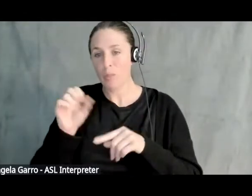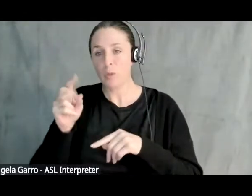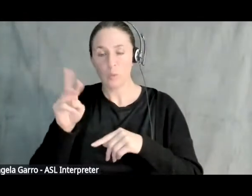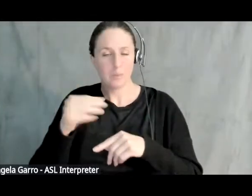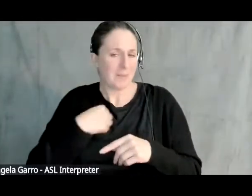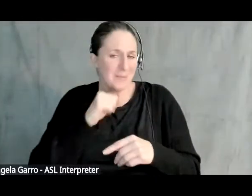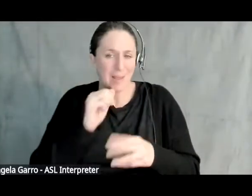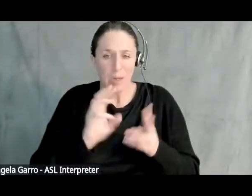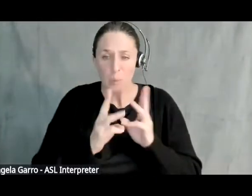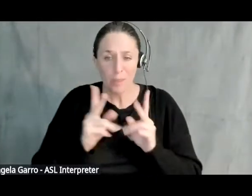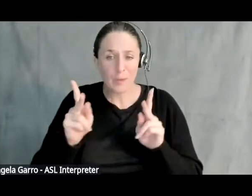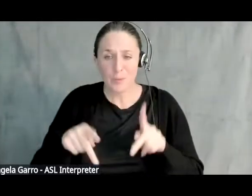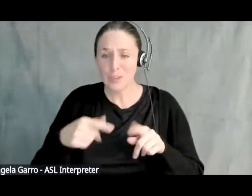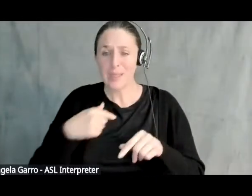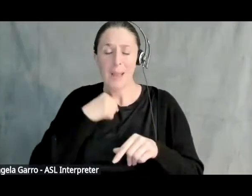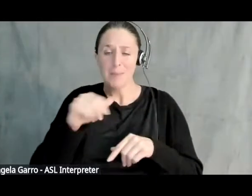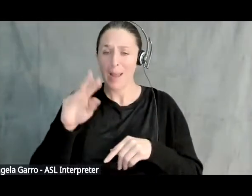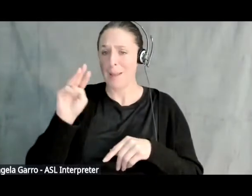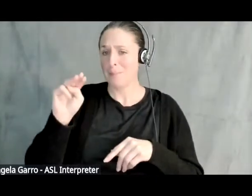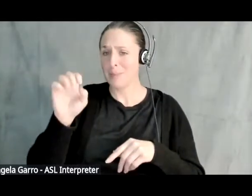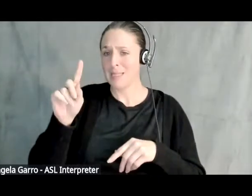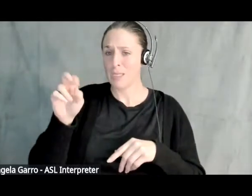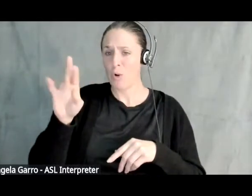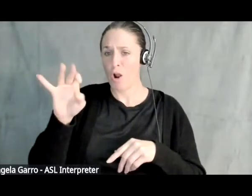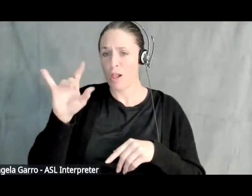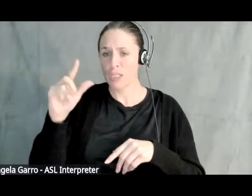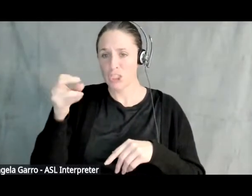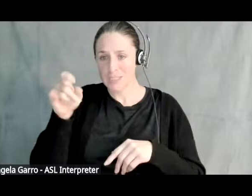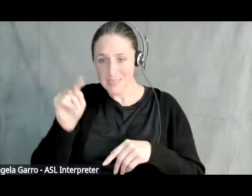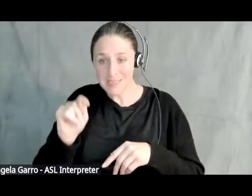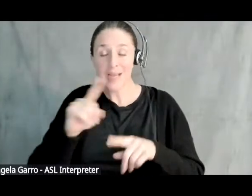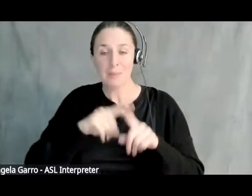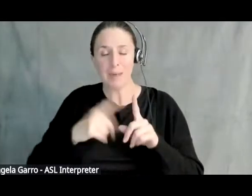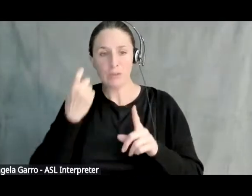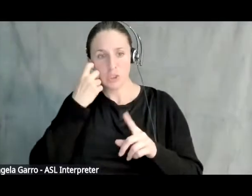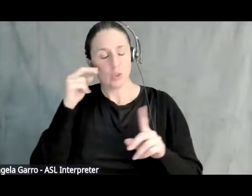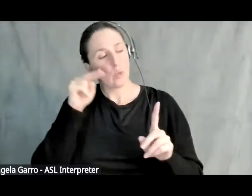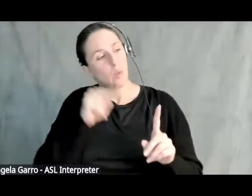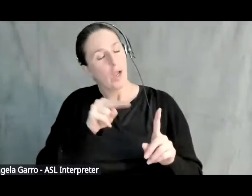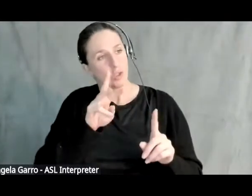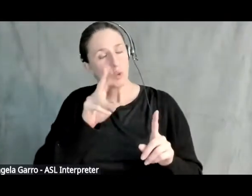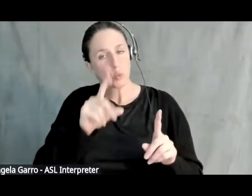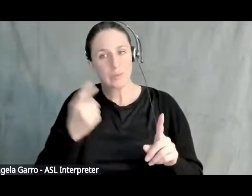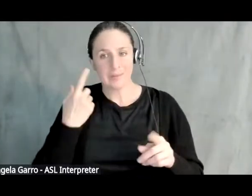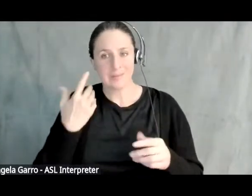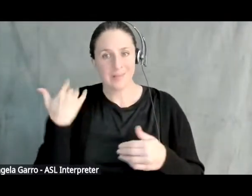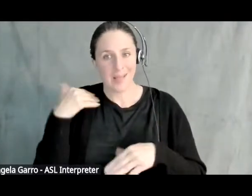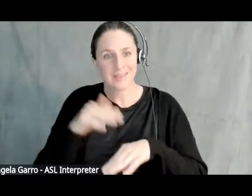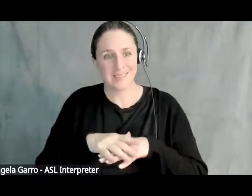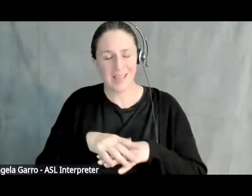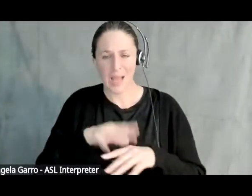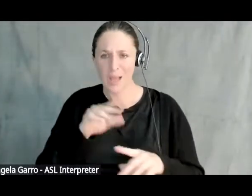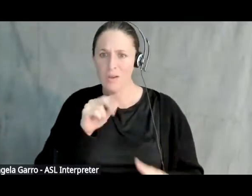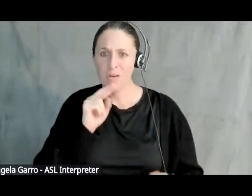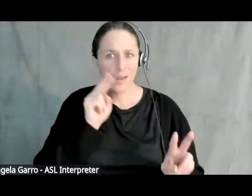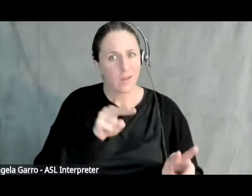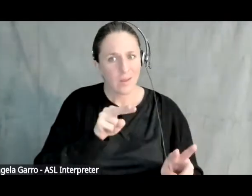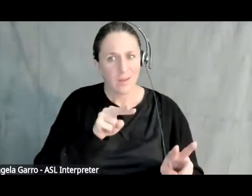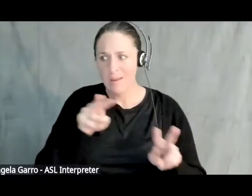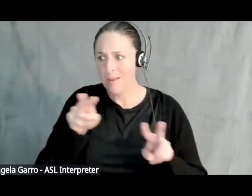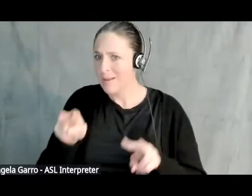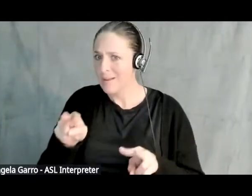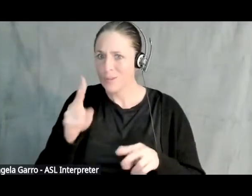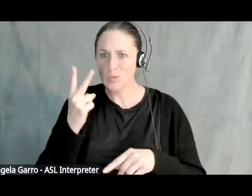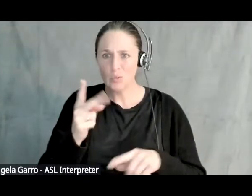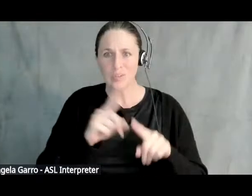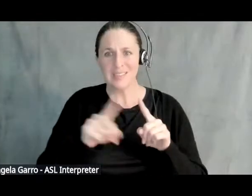person, I'm not a meteorologist, but I was just watching the news last night, and I was glued to watching the 2 different news channels to watch the